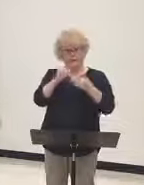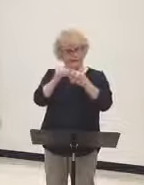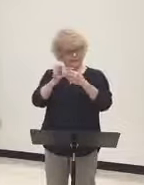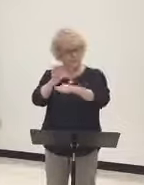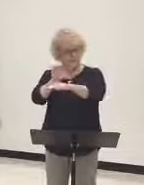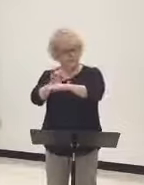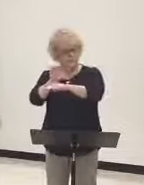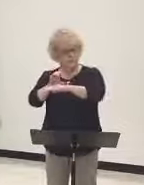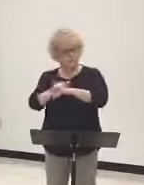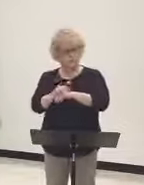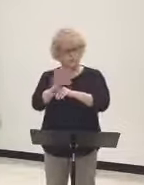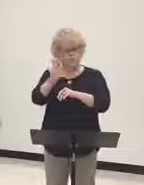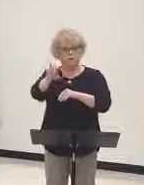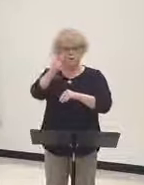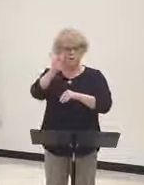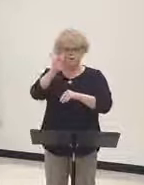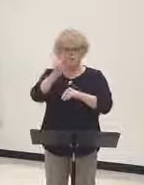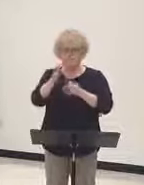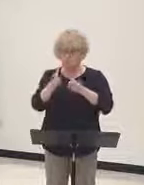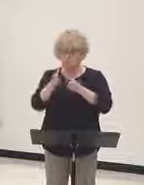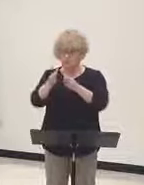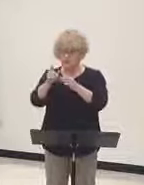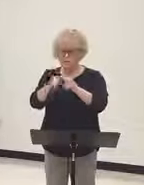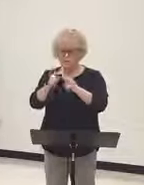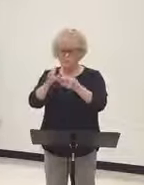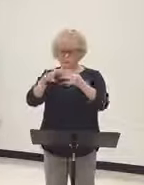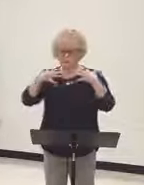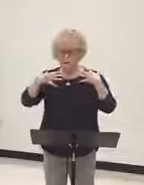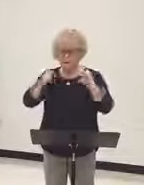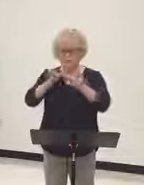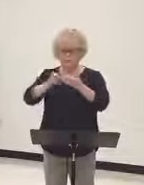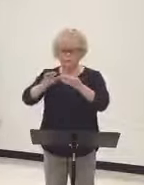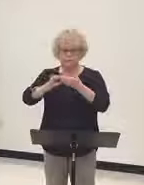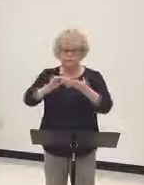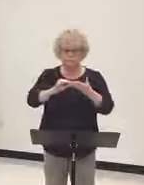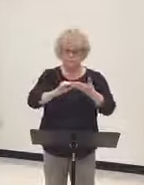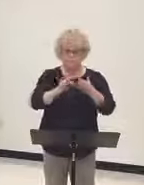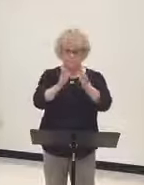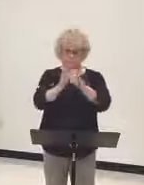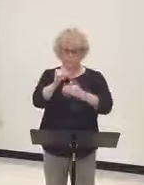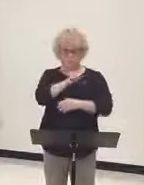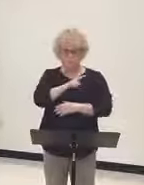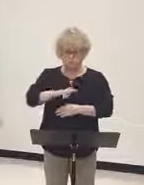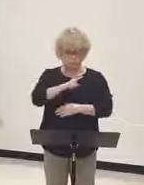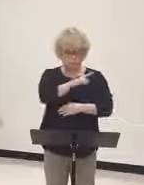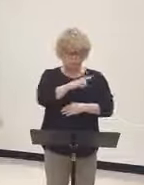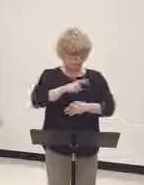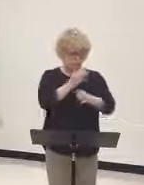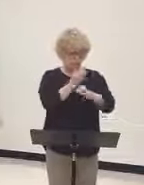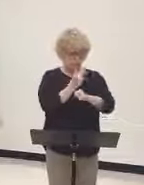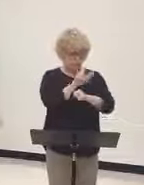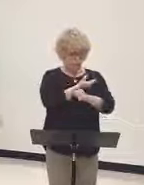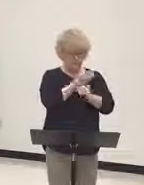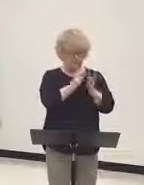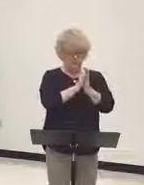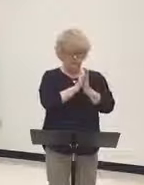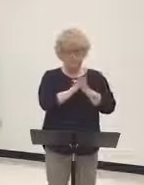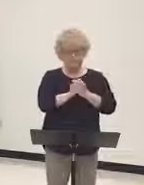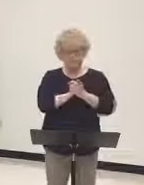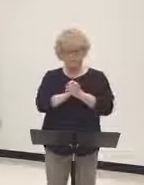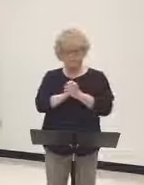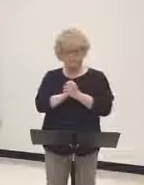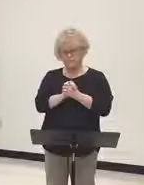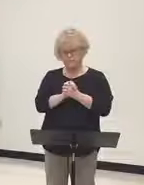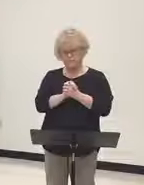of the church may find the path toward healing and forgiveness, we pray to the Lord. Lord, receive